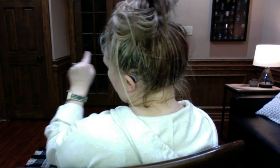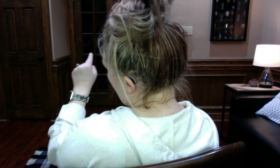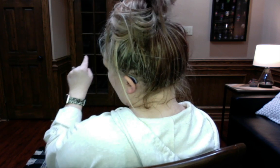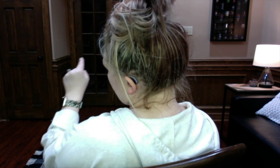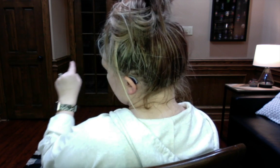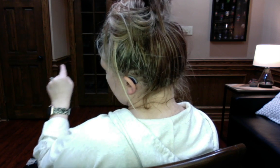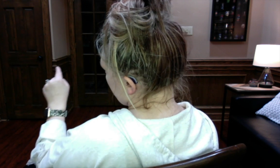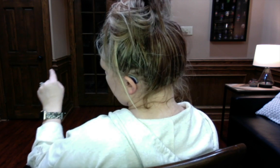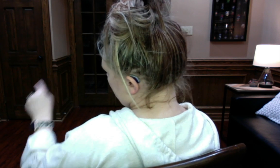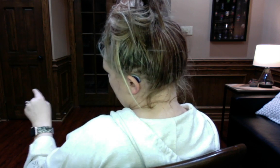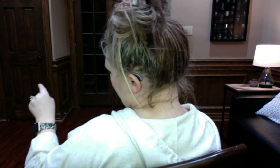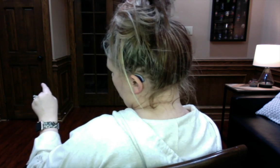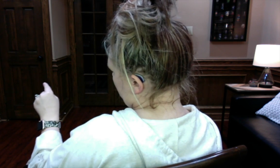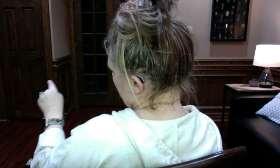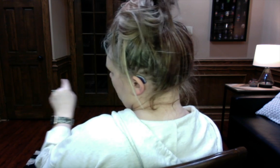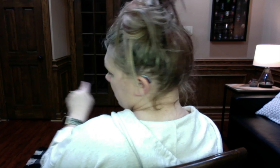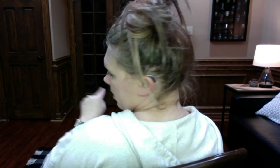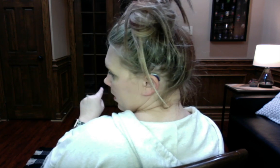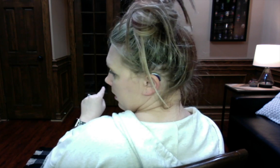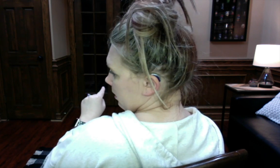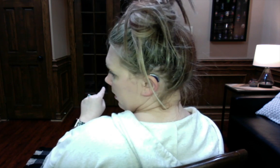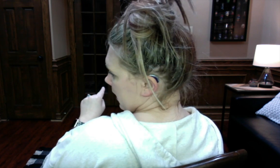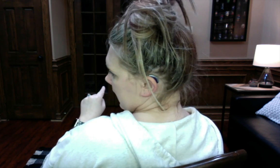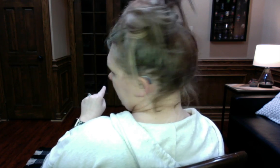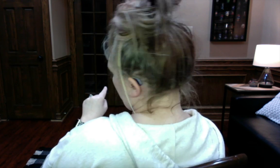right, down, in.